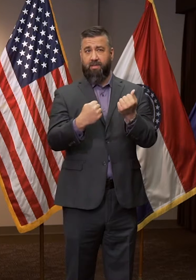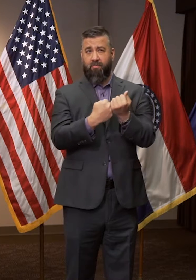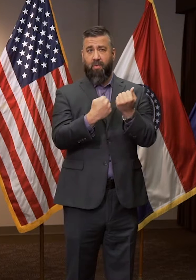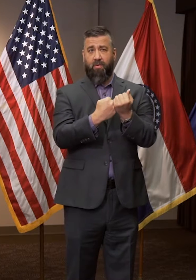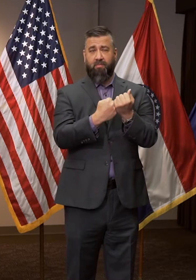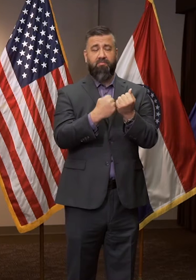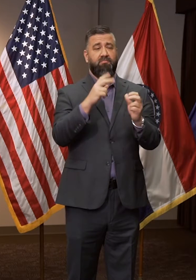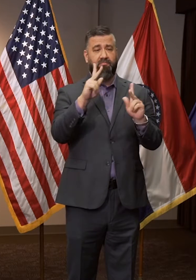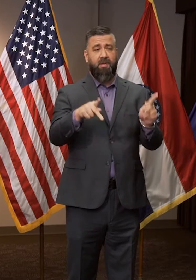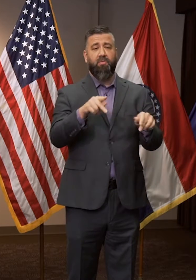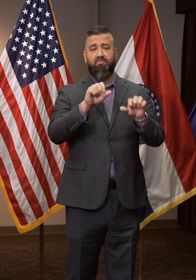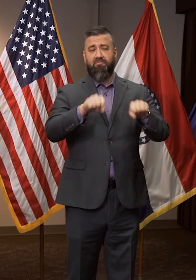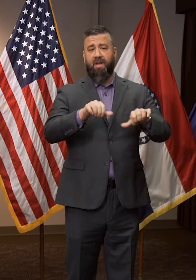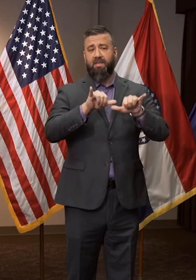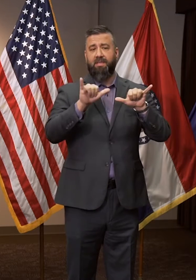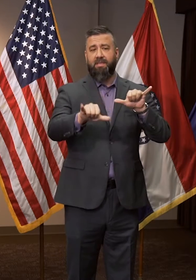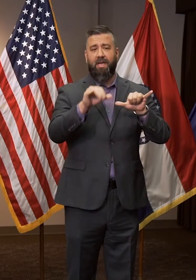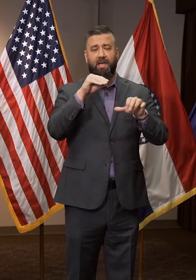stay in their homes.